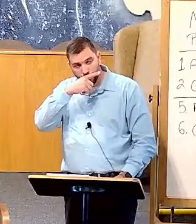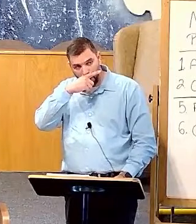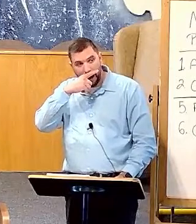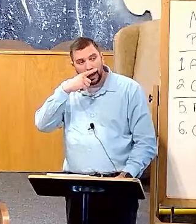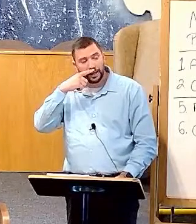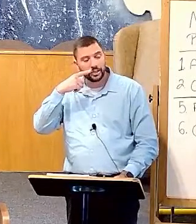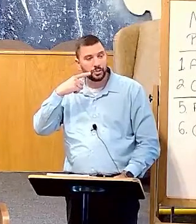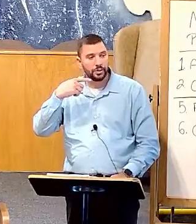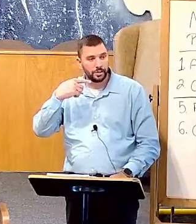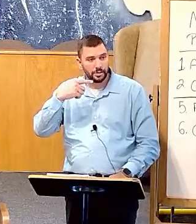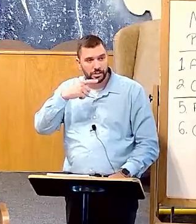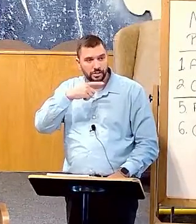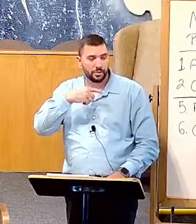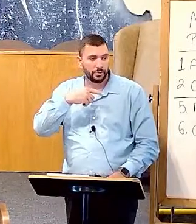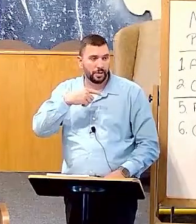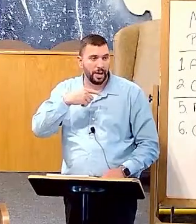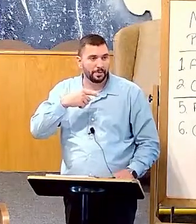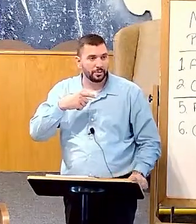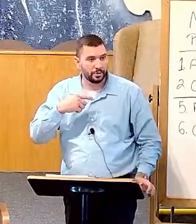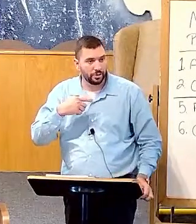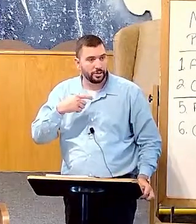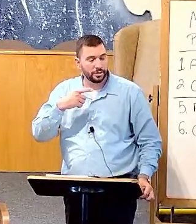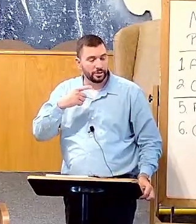dry, because what happens when you're in a dry climate?